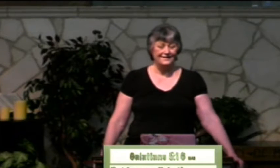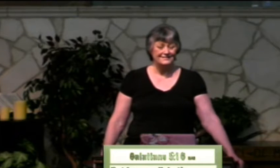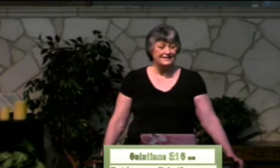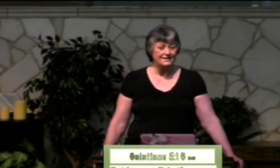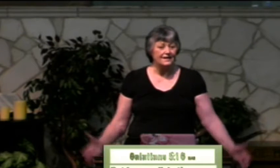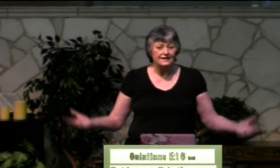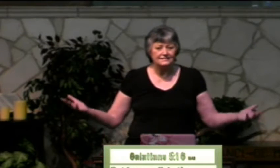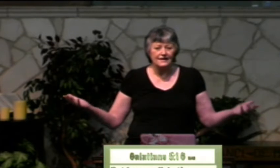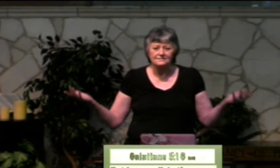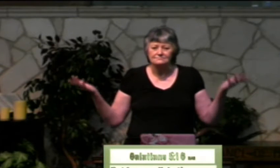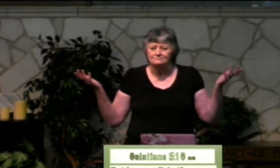See, it's like